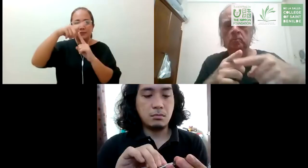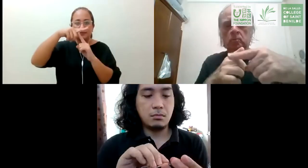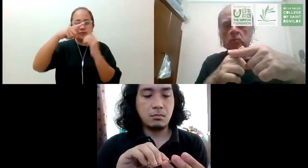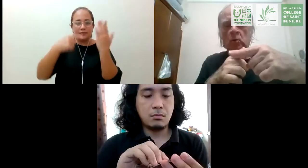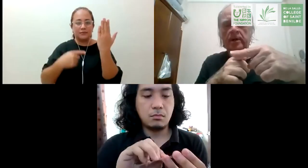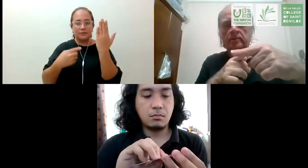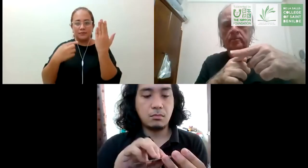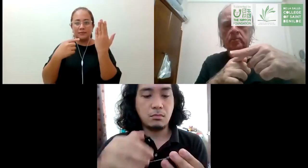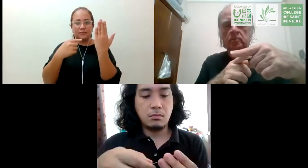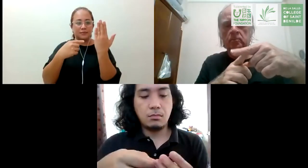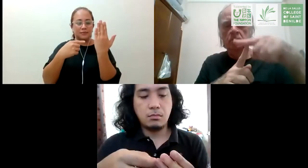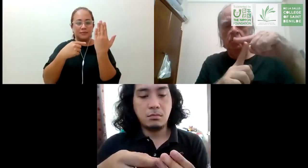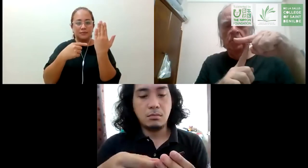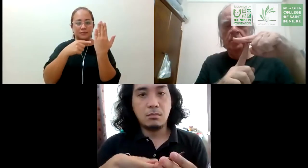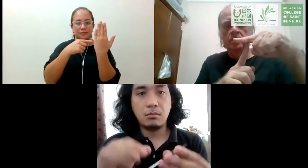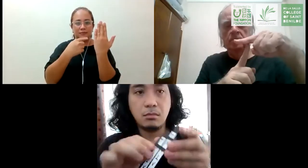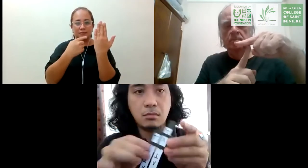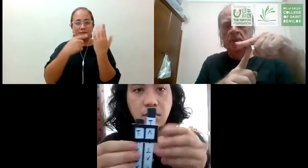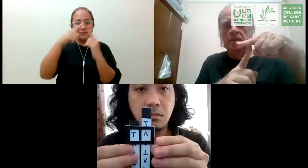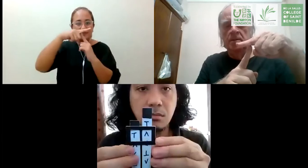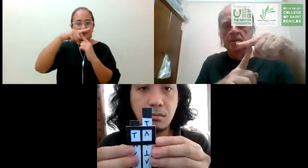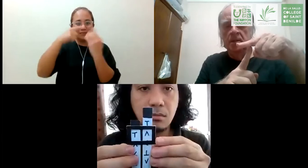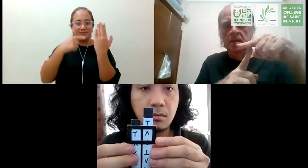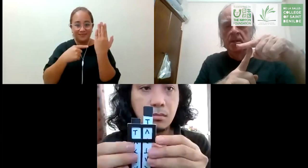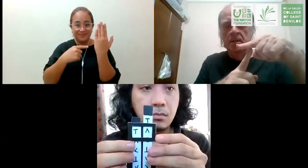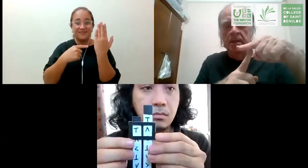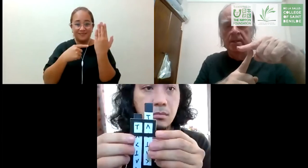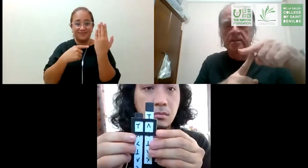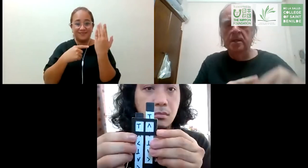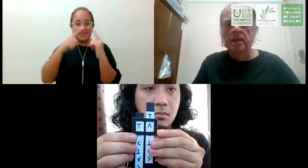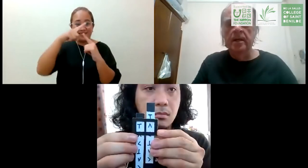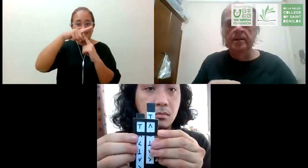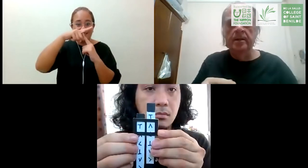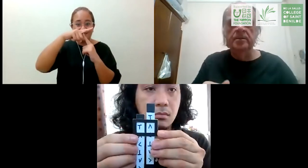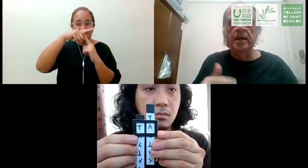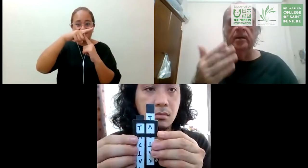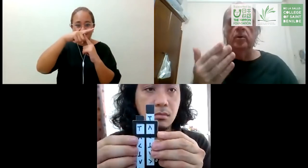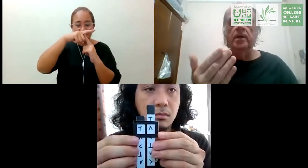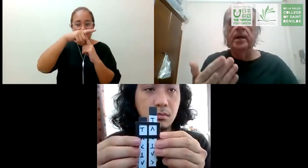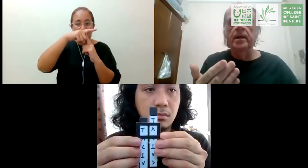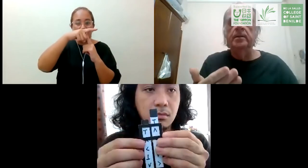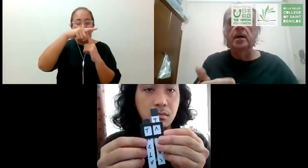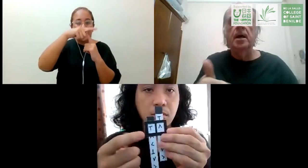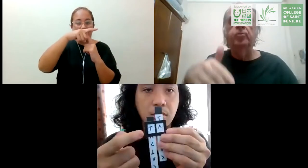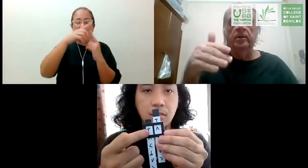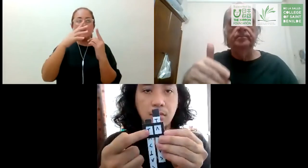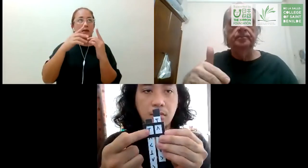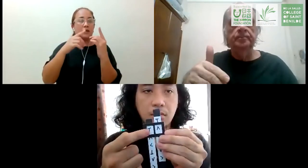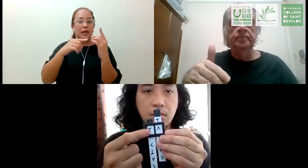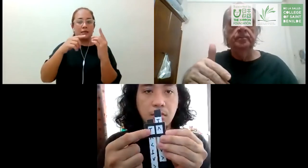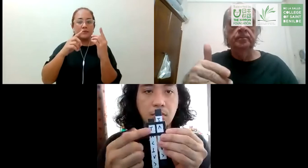Mhm. right? Inward. With yes, yes, and then say inward and